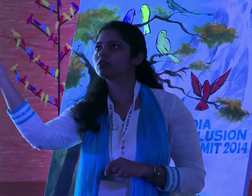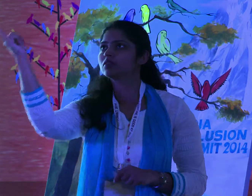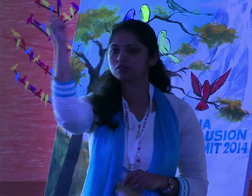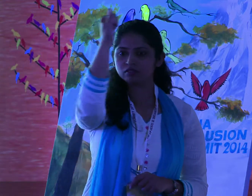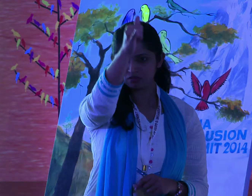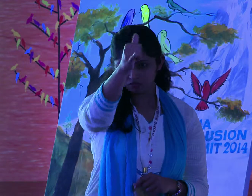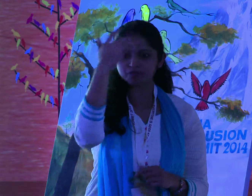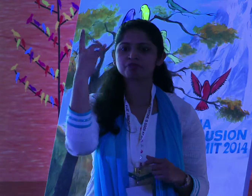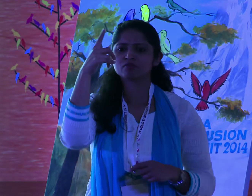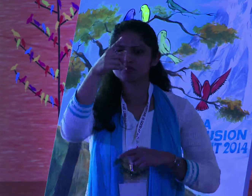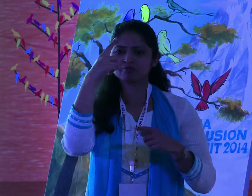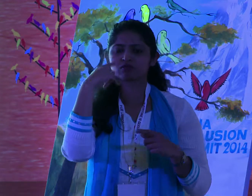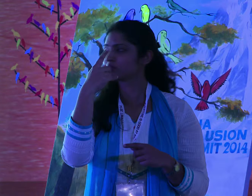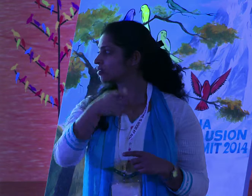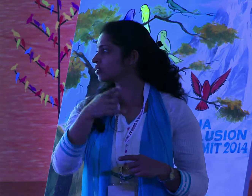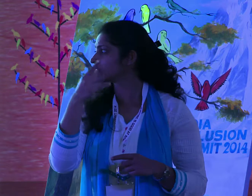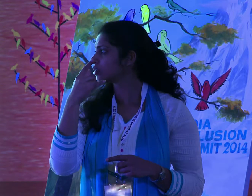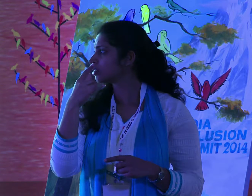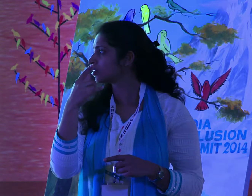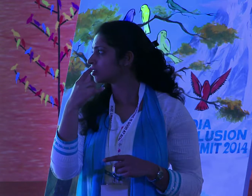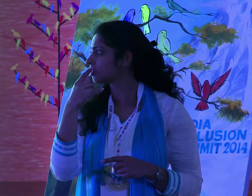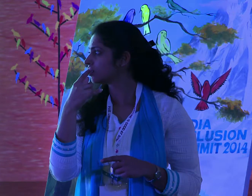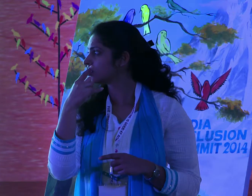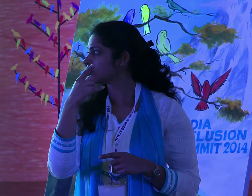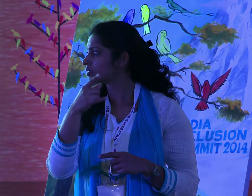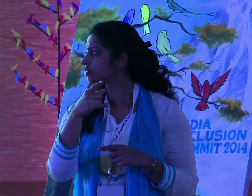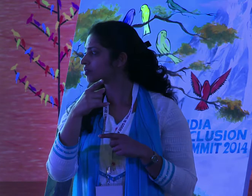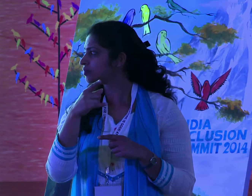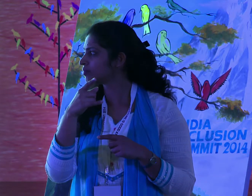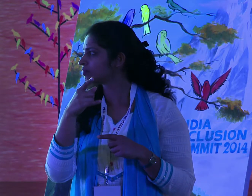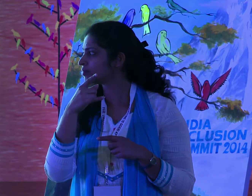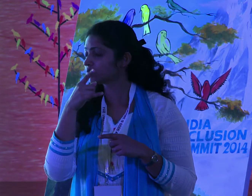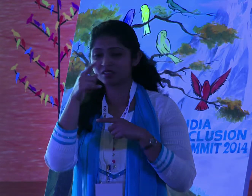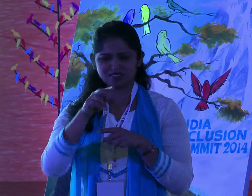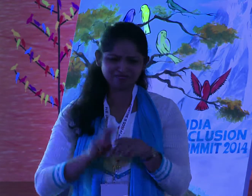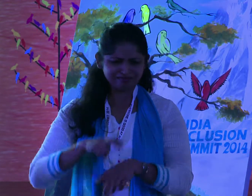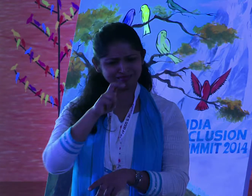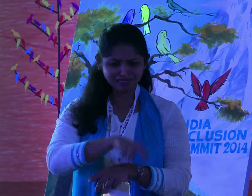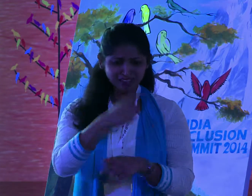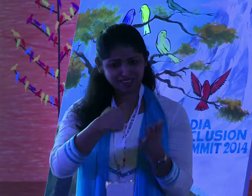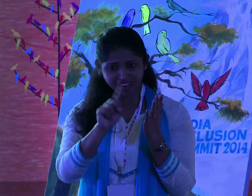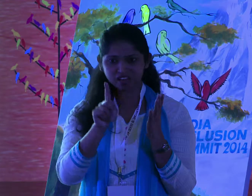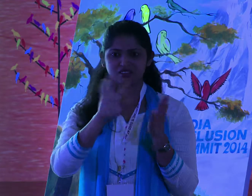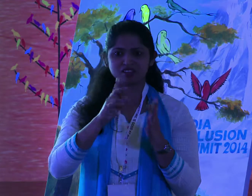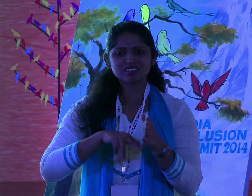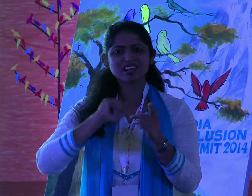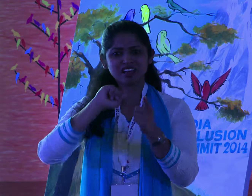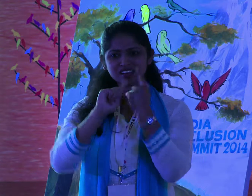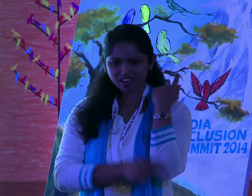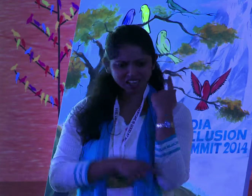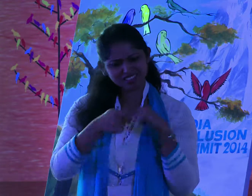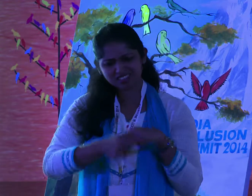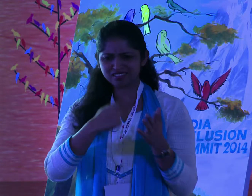to pick me up, and he rang me back and he told me, no, that person is already there. Have you got down at the right stop? I told, no, this is the last stop. This is the stop where I have to get